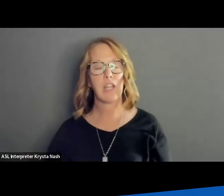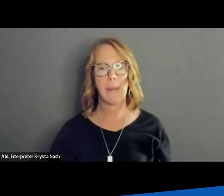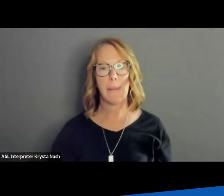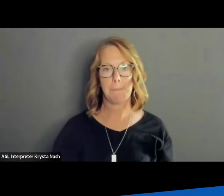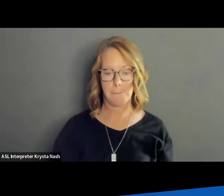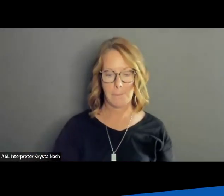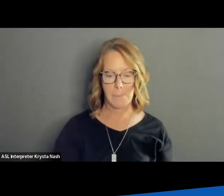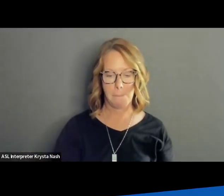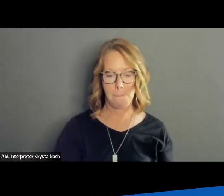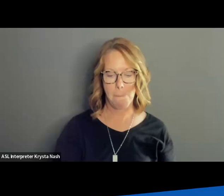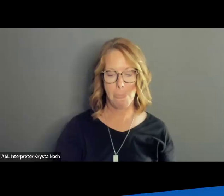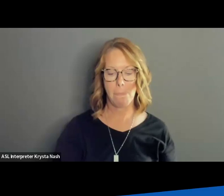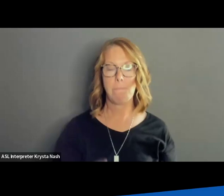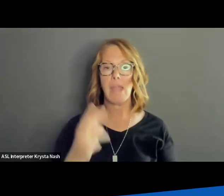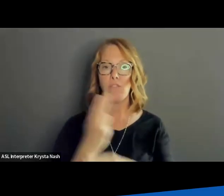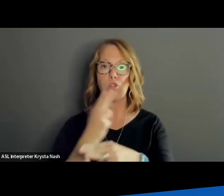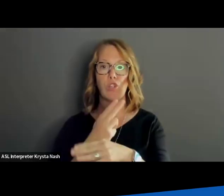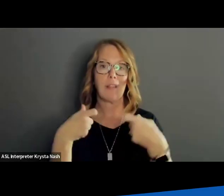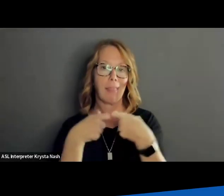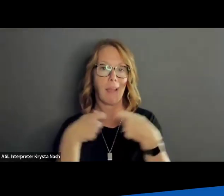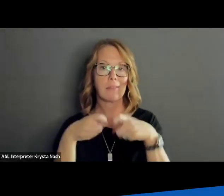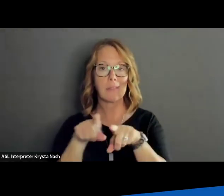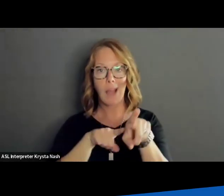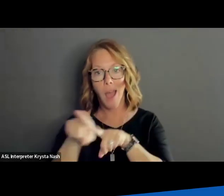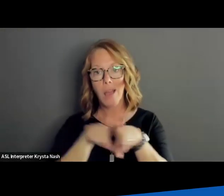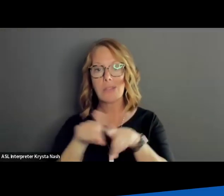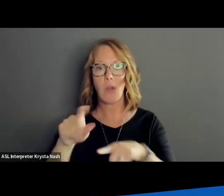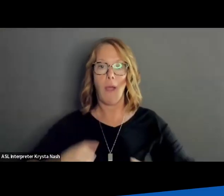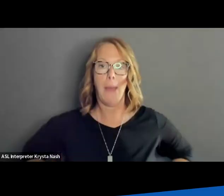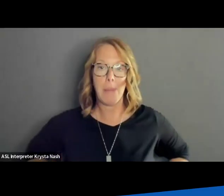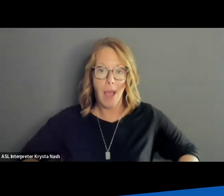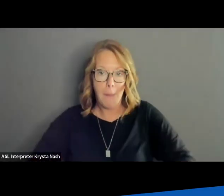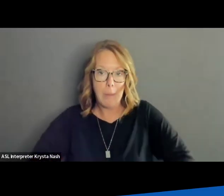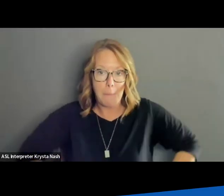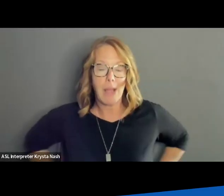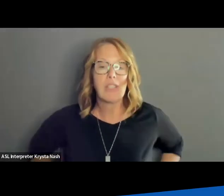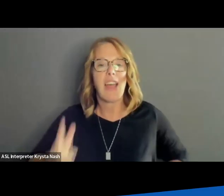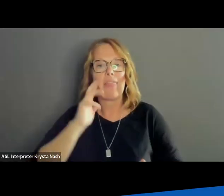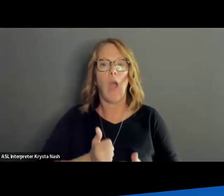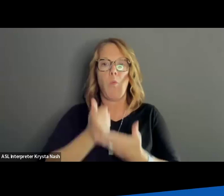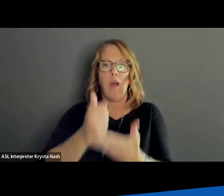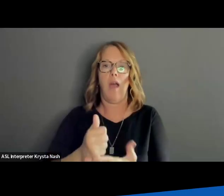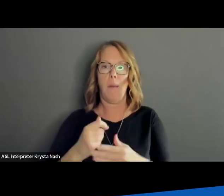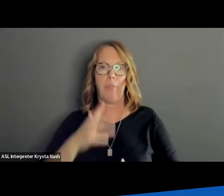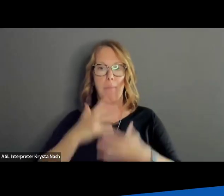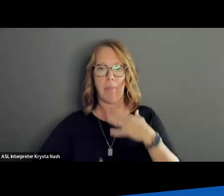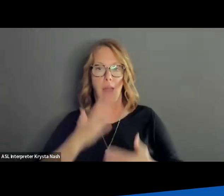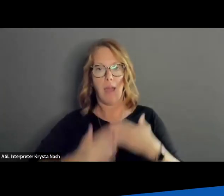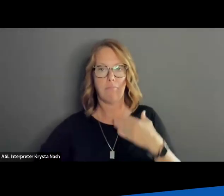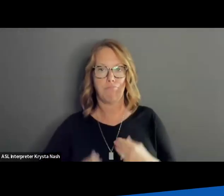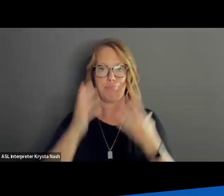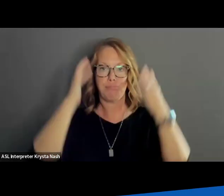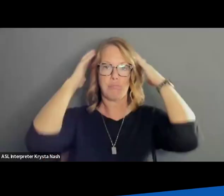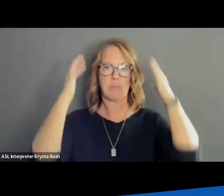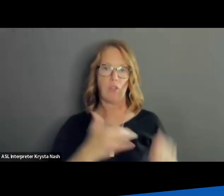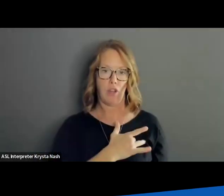wear elastic stockings, abdominal binders, that will help push the blood up to the